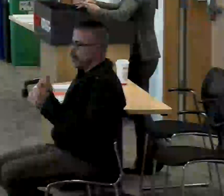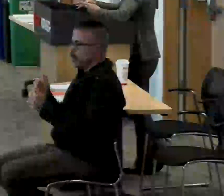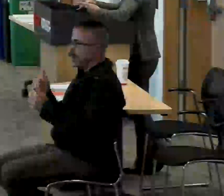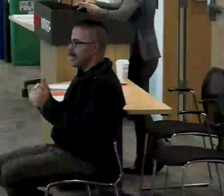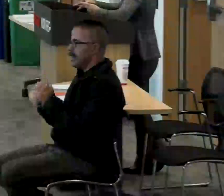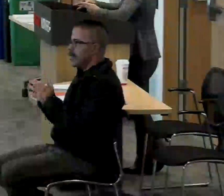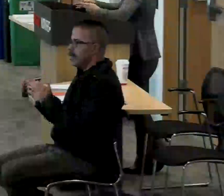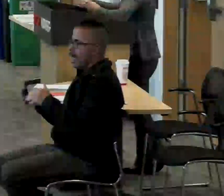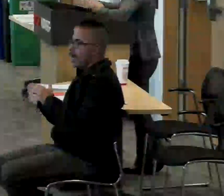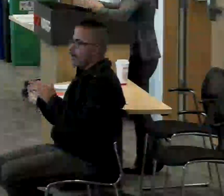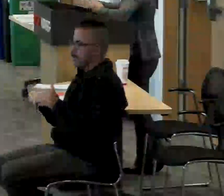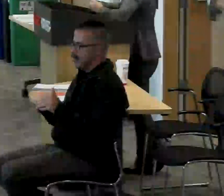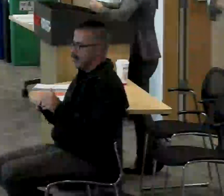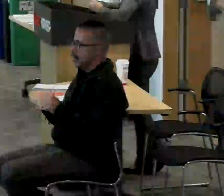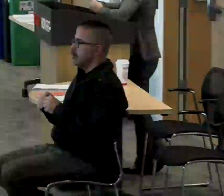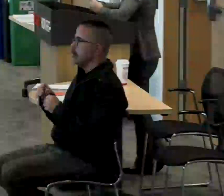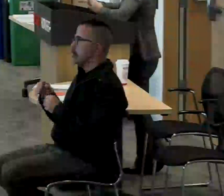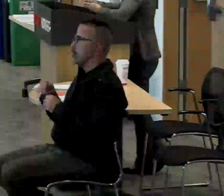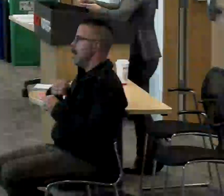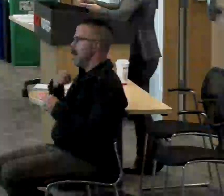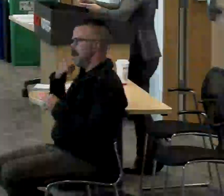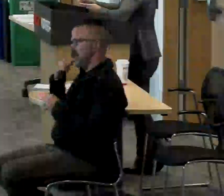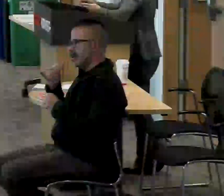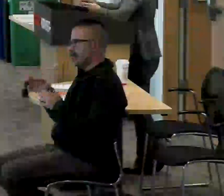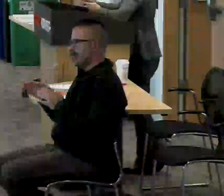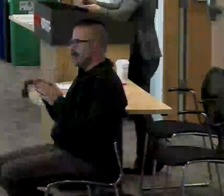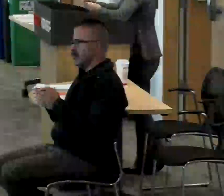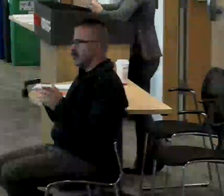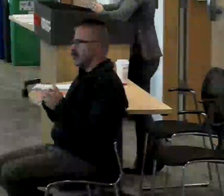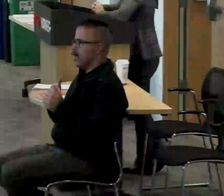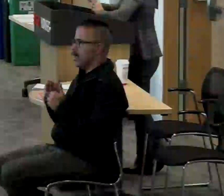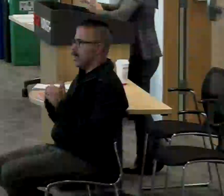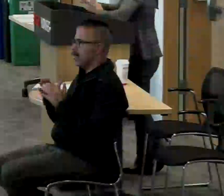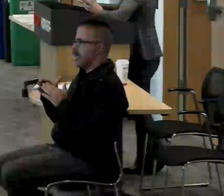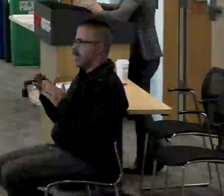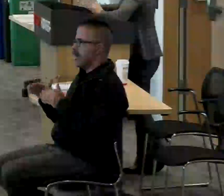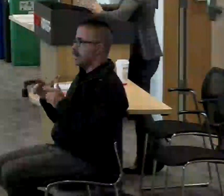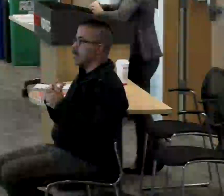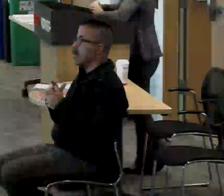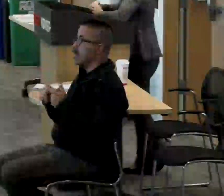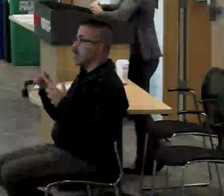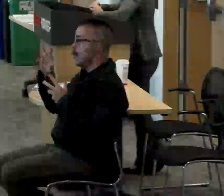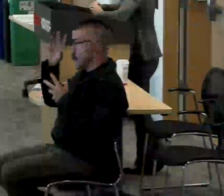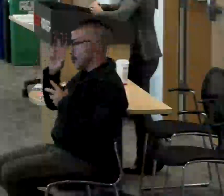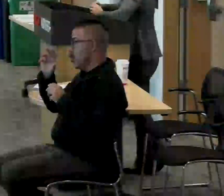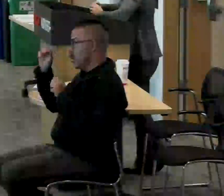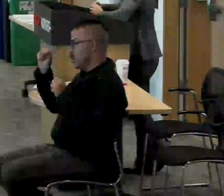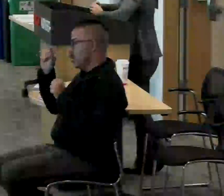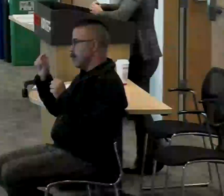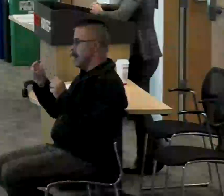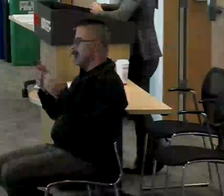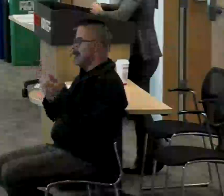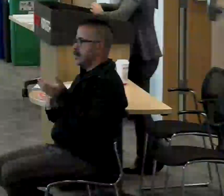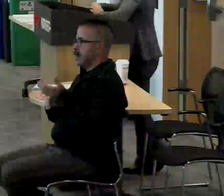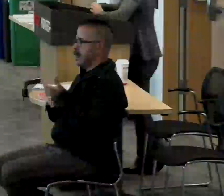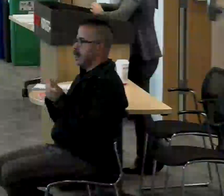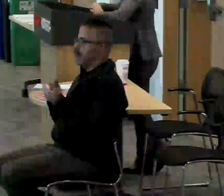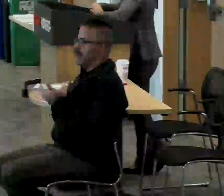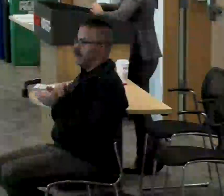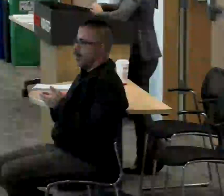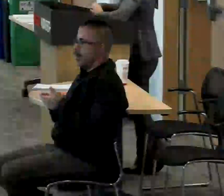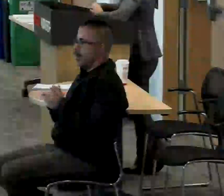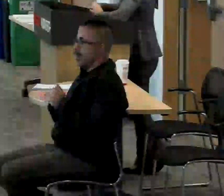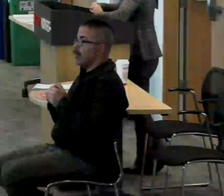where it is now. I think it's in the next house. And then the president has to sign it before that actually gets